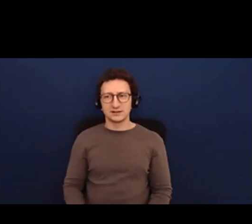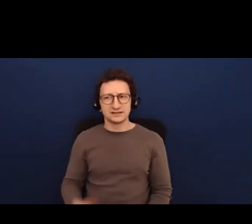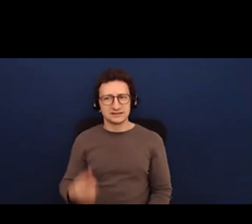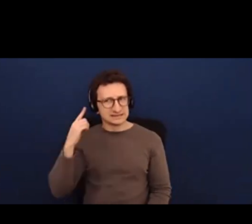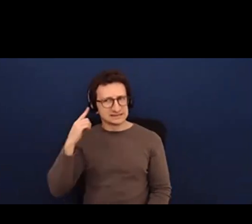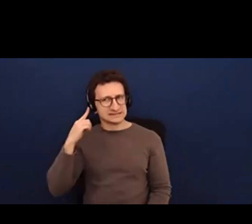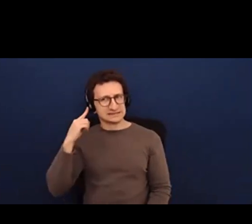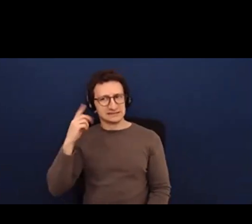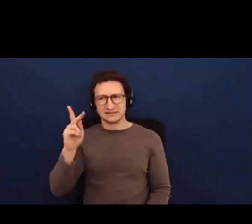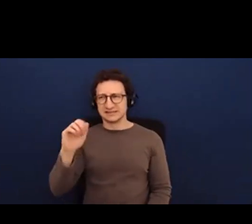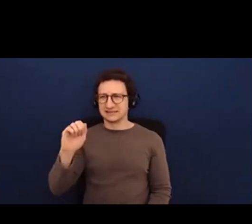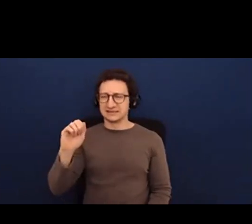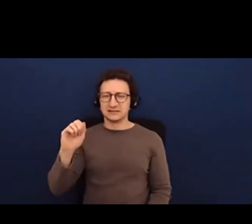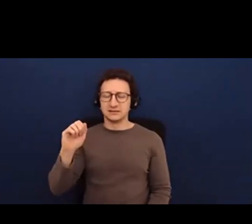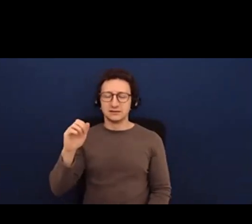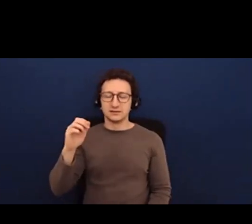this.